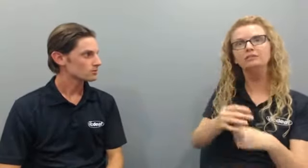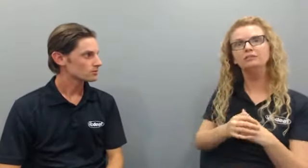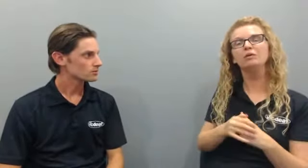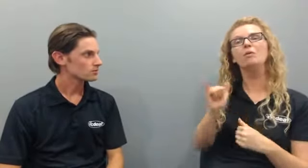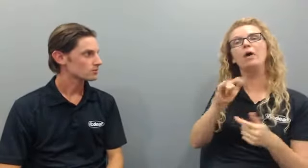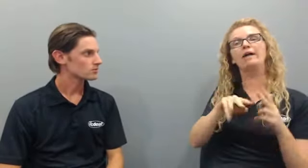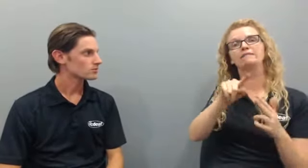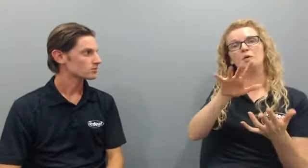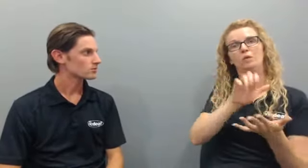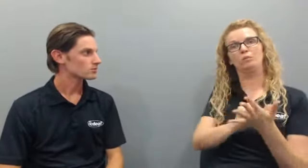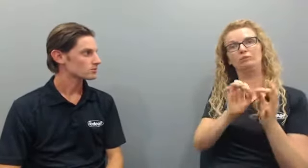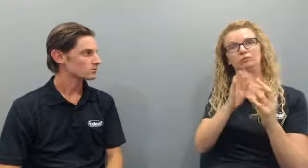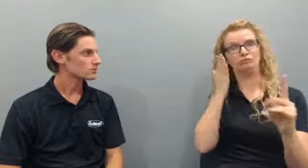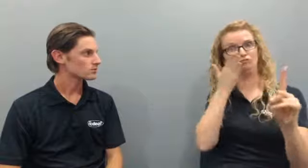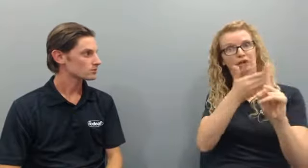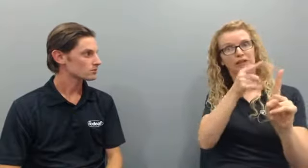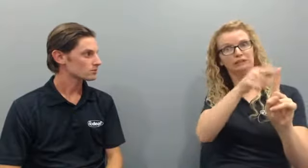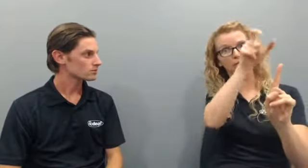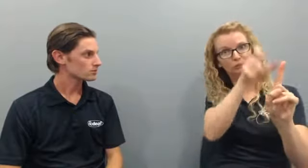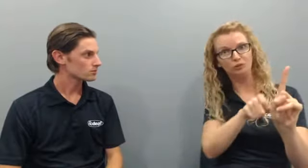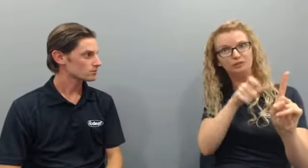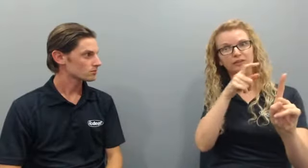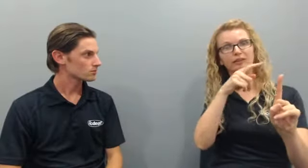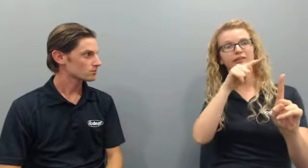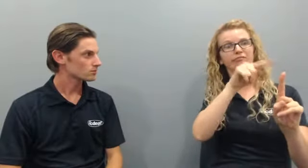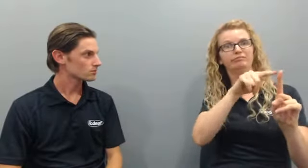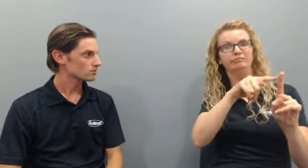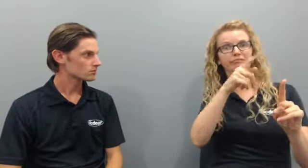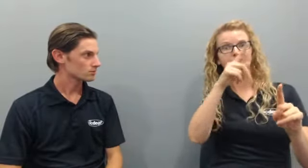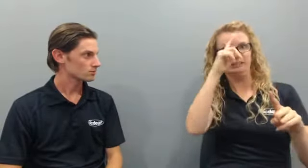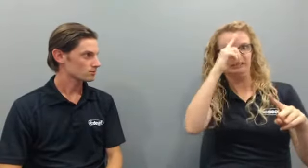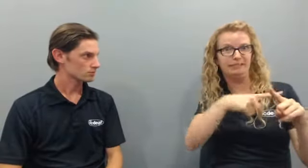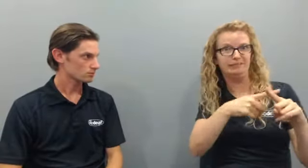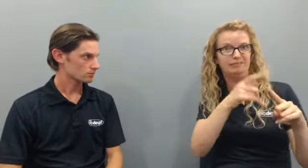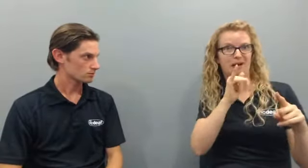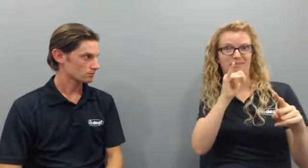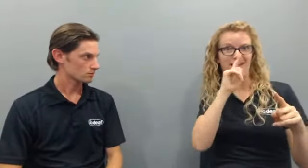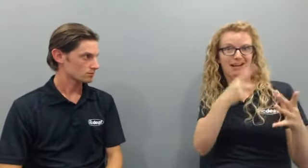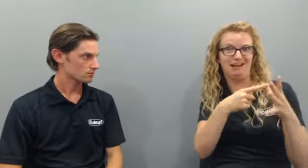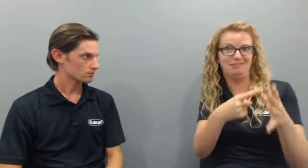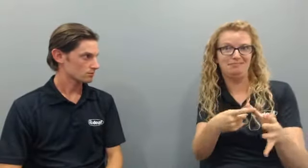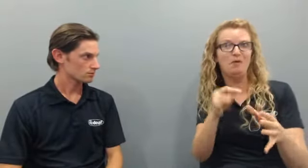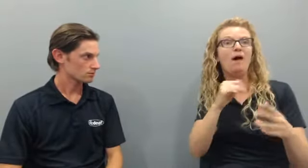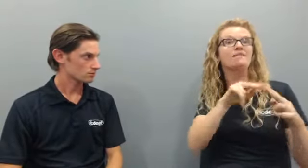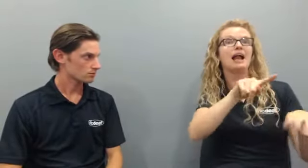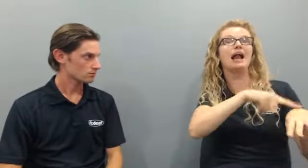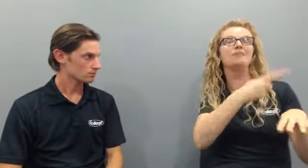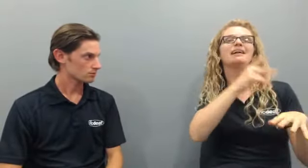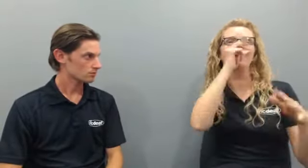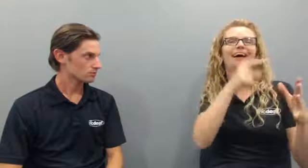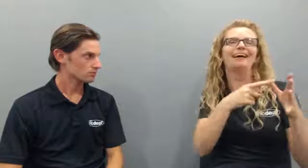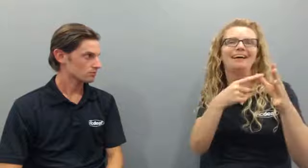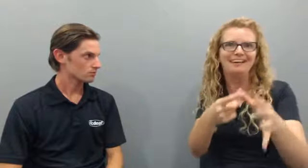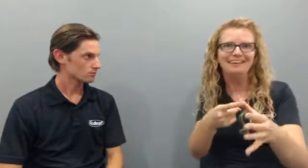they're running late. If you book interpreters directly, then and the interpreter's sick, maybe they can't answer you,